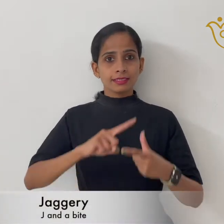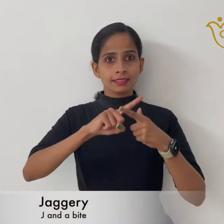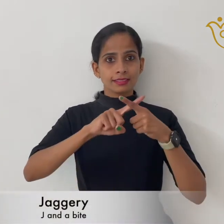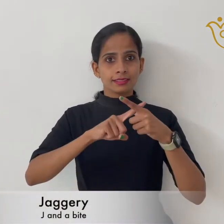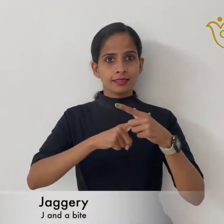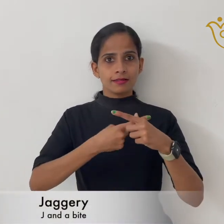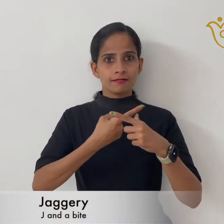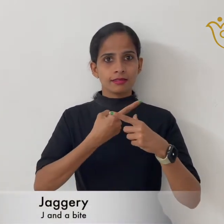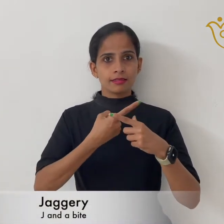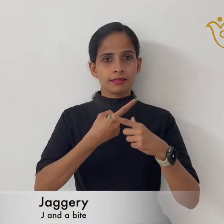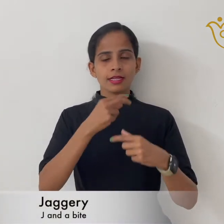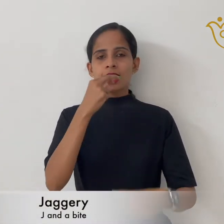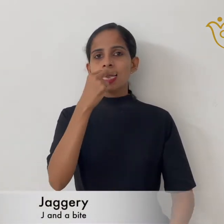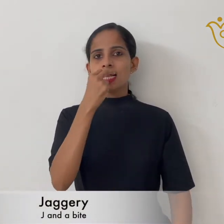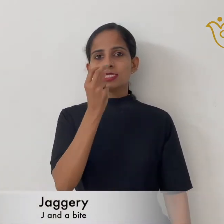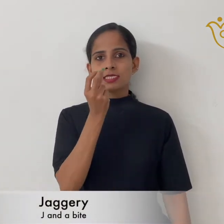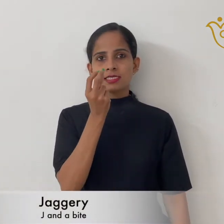Jaggery, J and a bite,